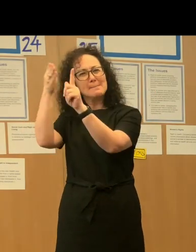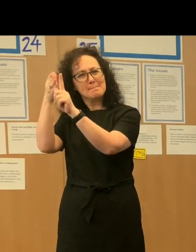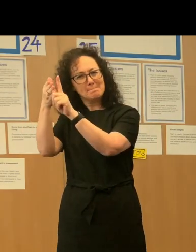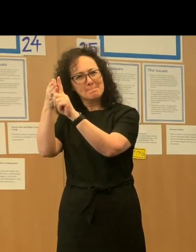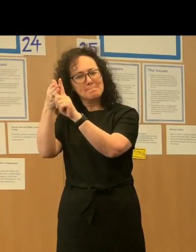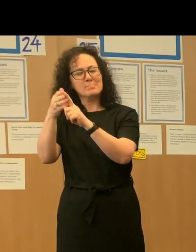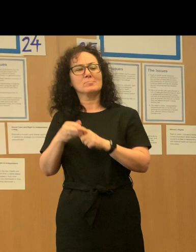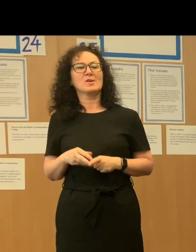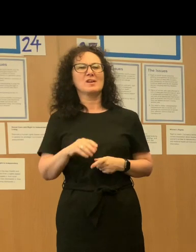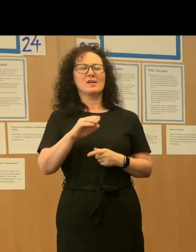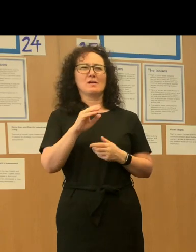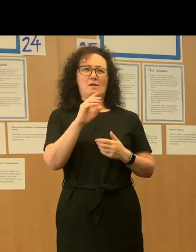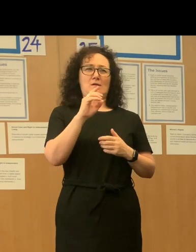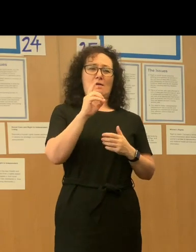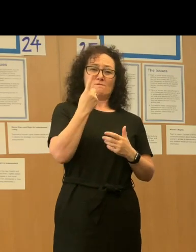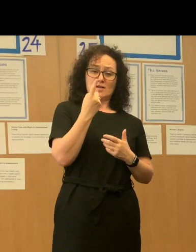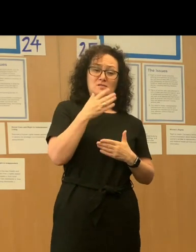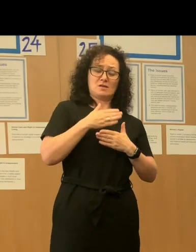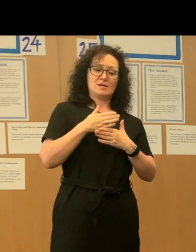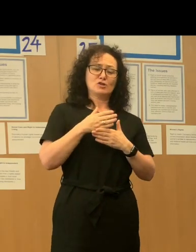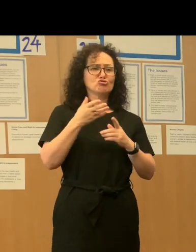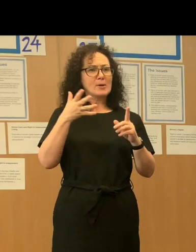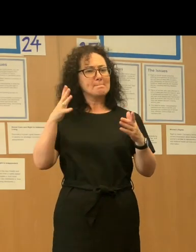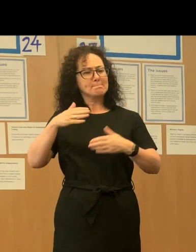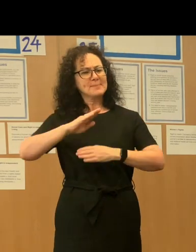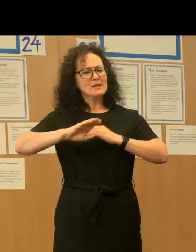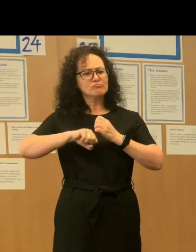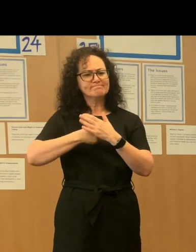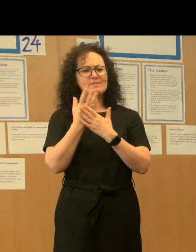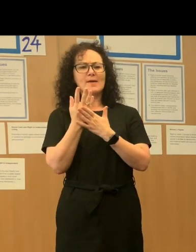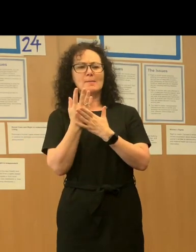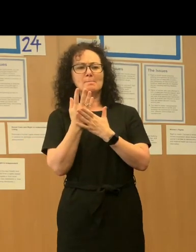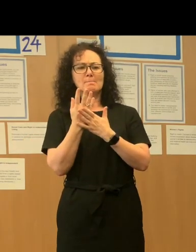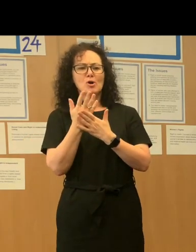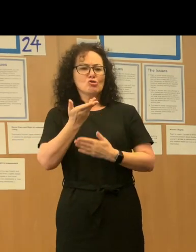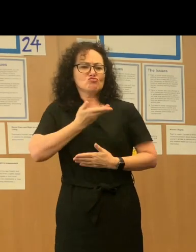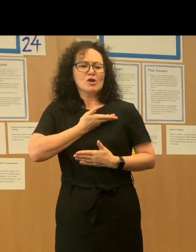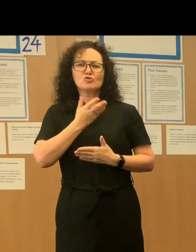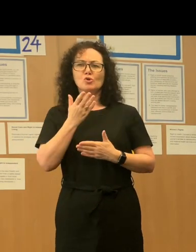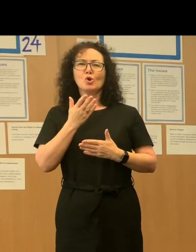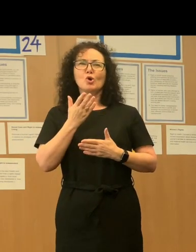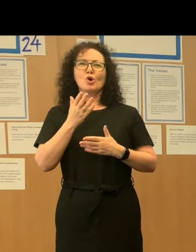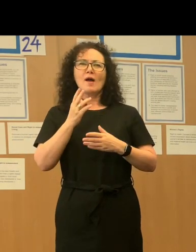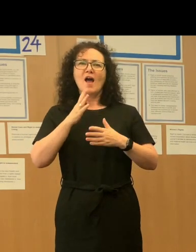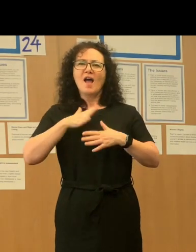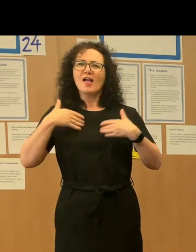rights culture in Scotland, improving rights in health and social care, improving the right to an